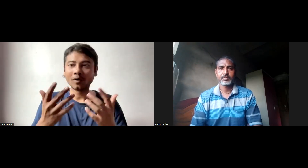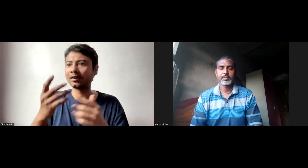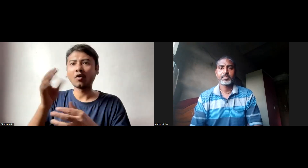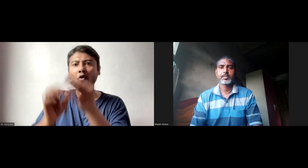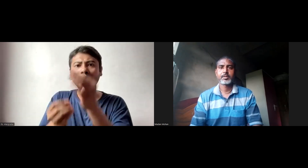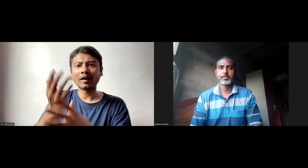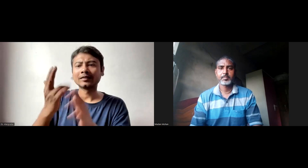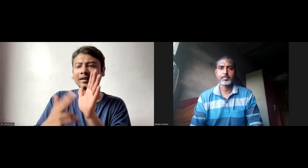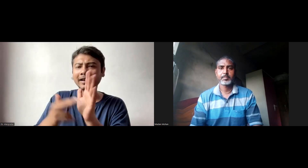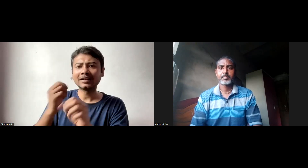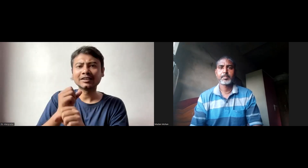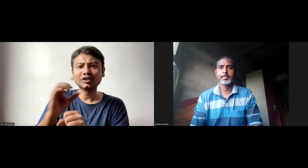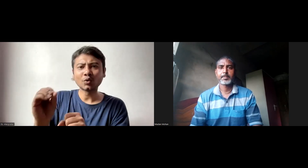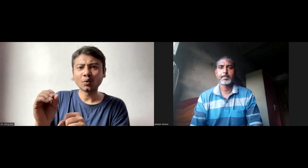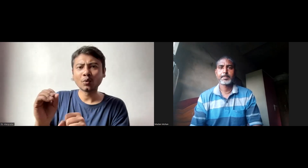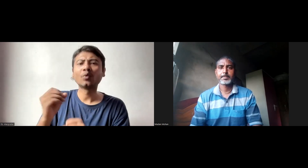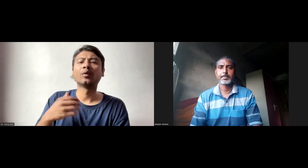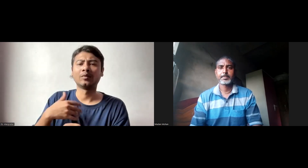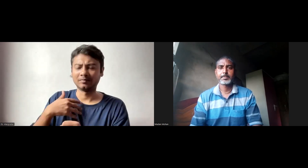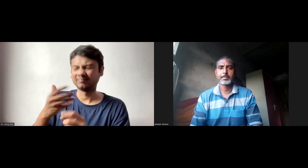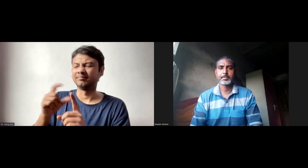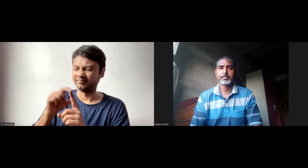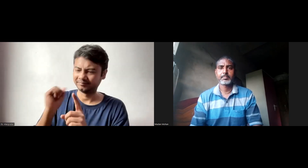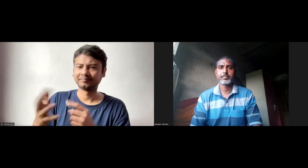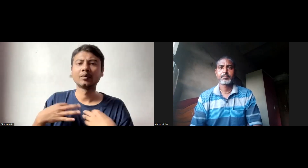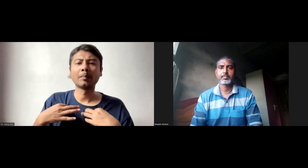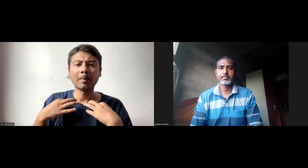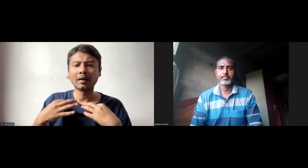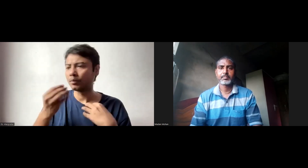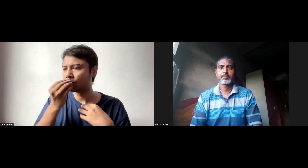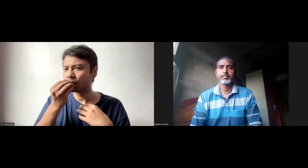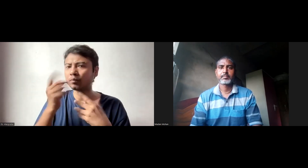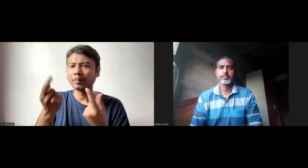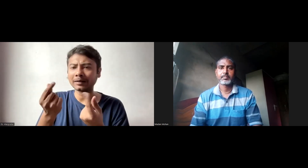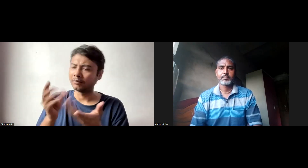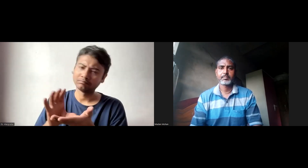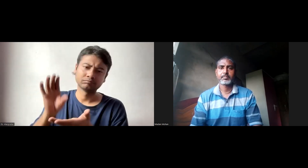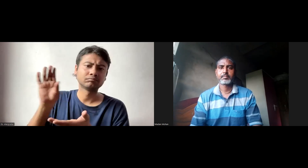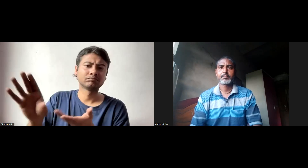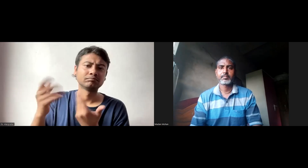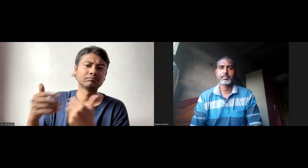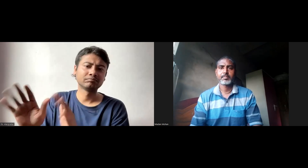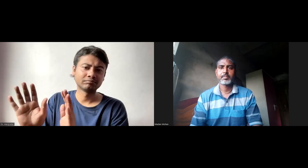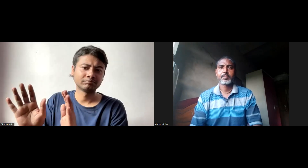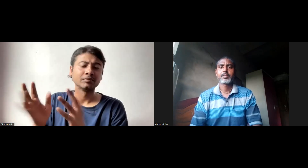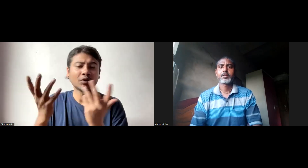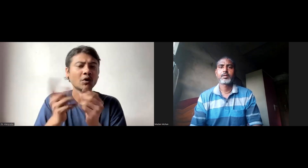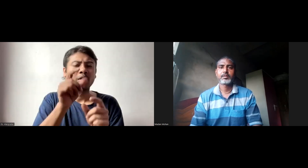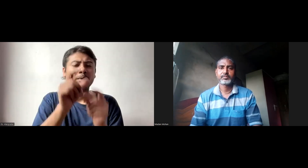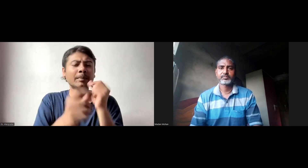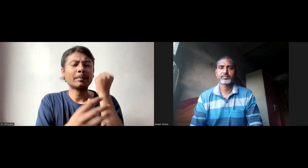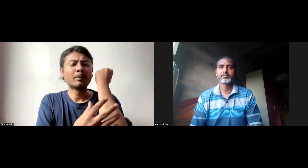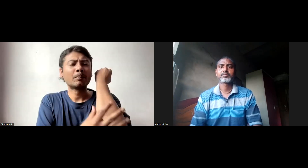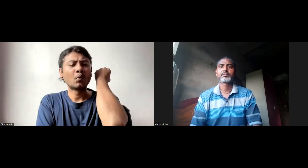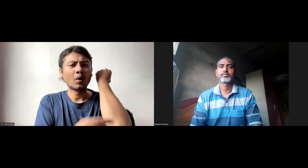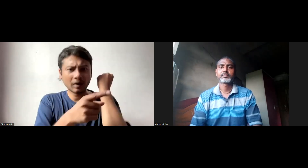You have tried to feed the poor people. So each work will be equivalent